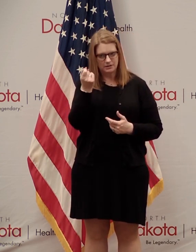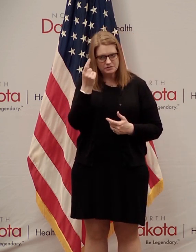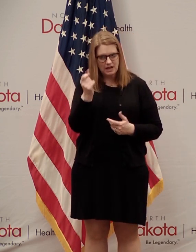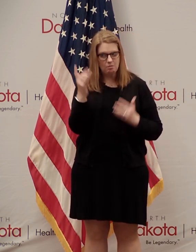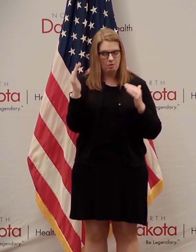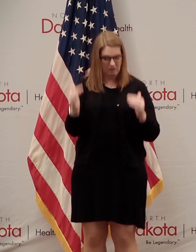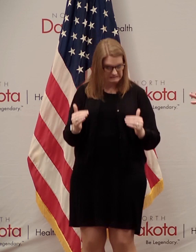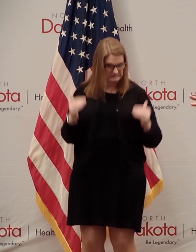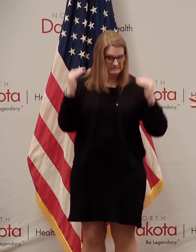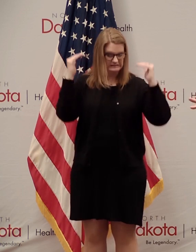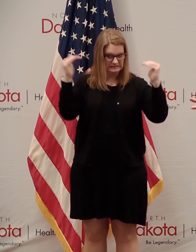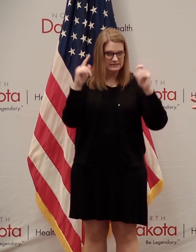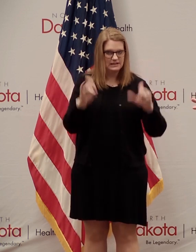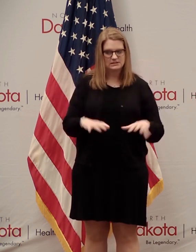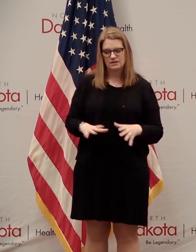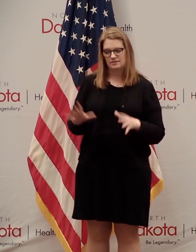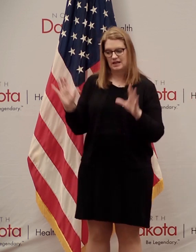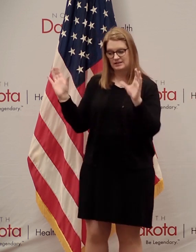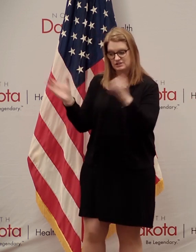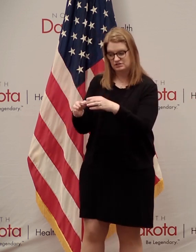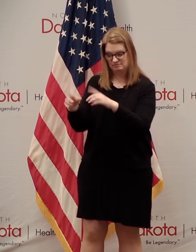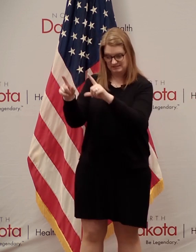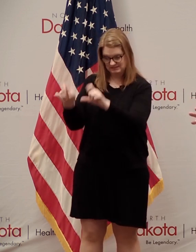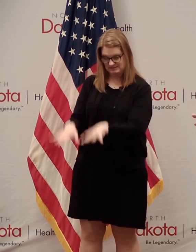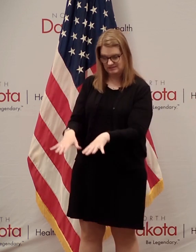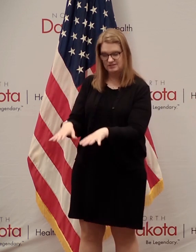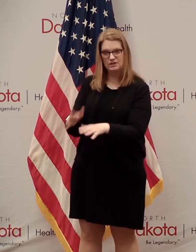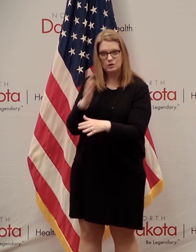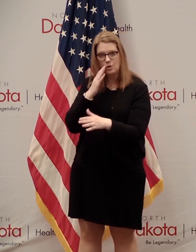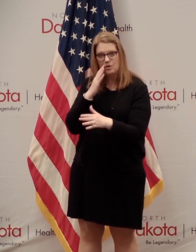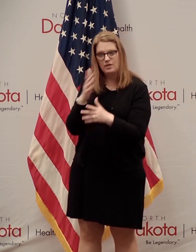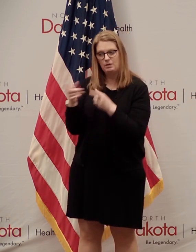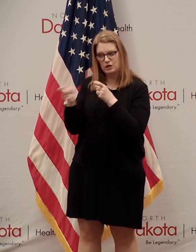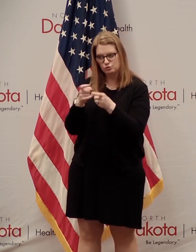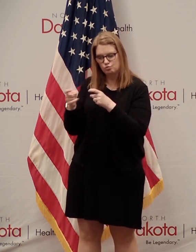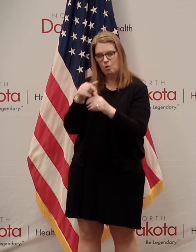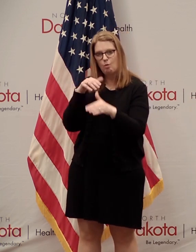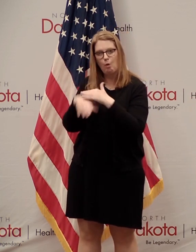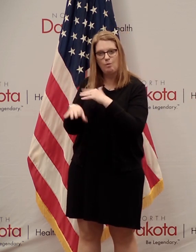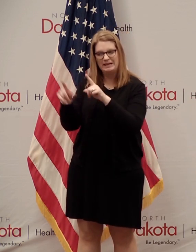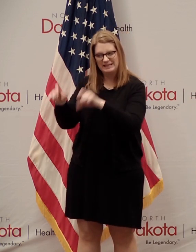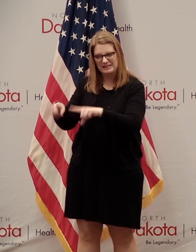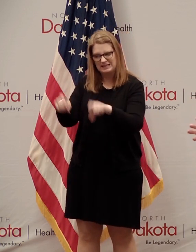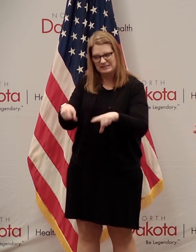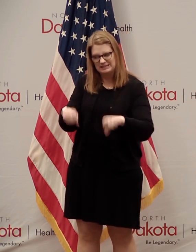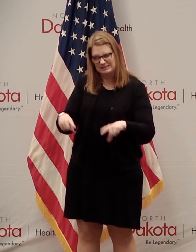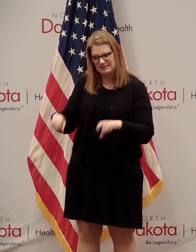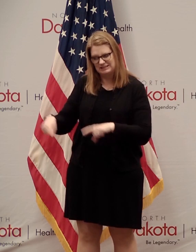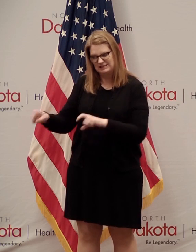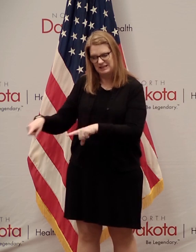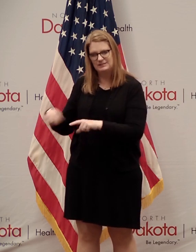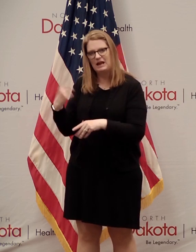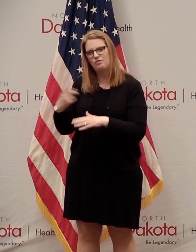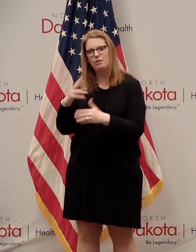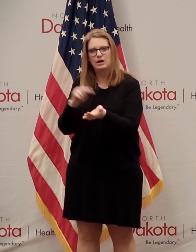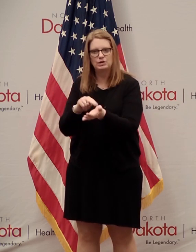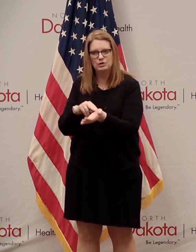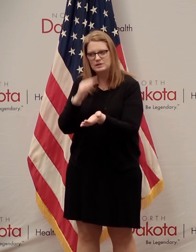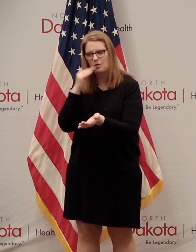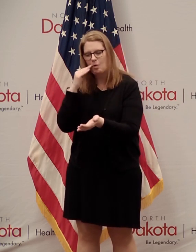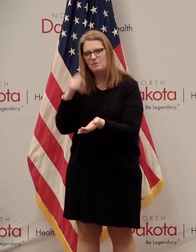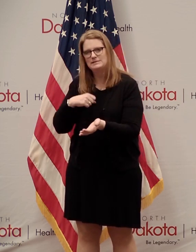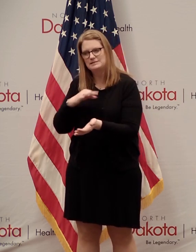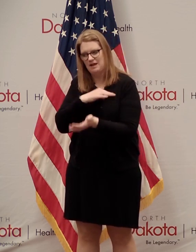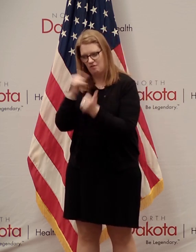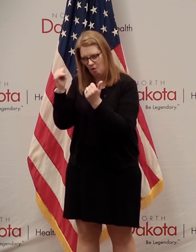So in addition to the targeted testing that I'm talking about, that we can drive and control, where we'll go in and test, everyone in a nursing home and all the staff,